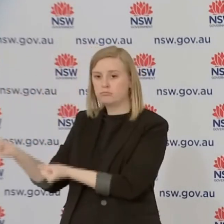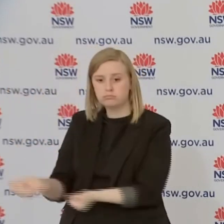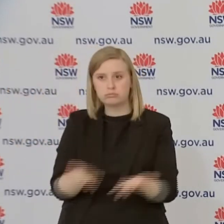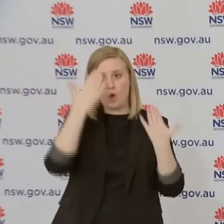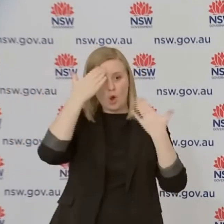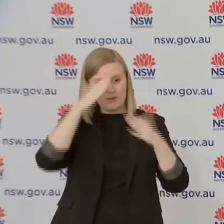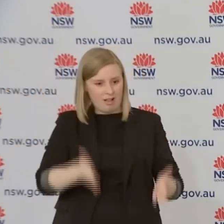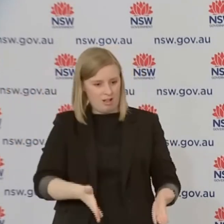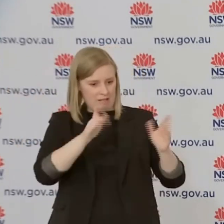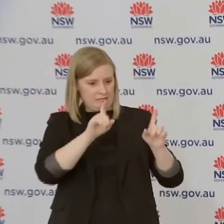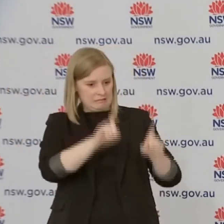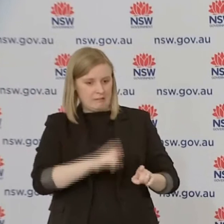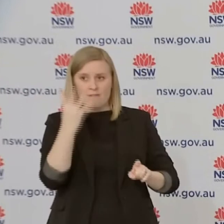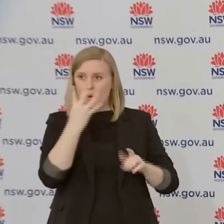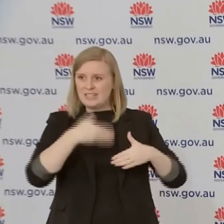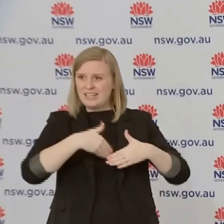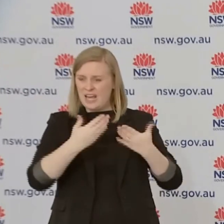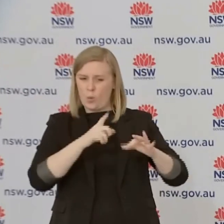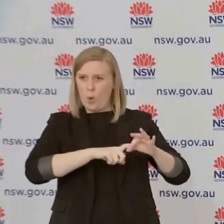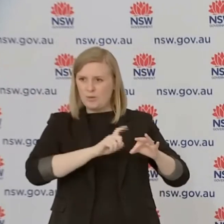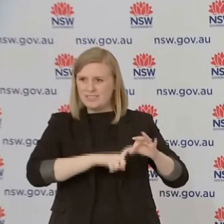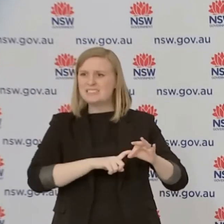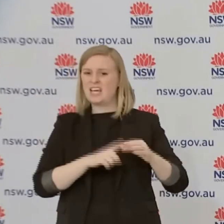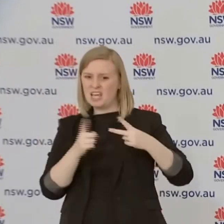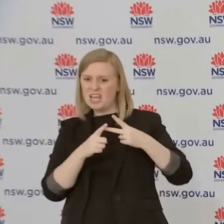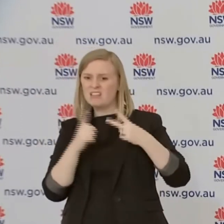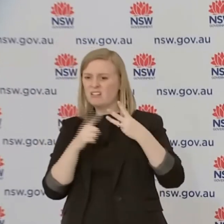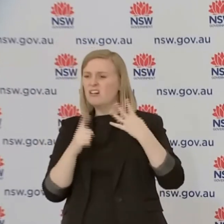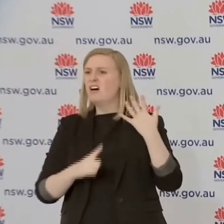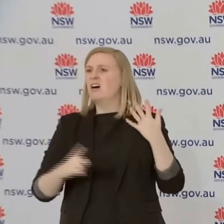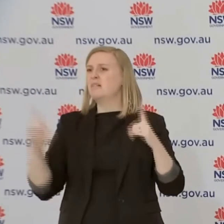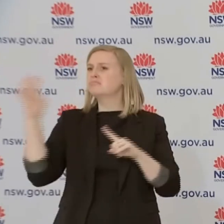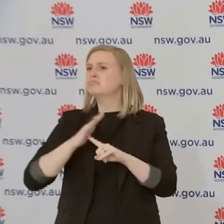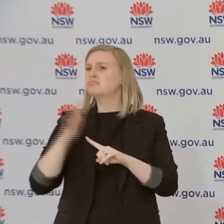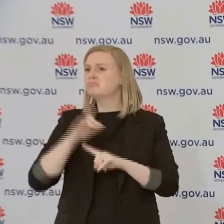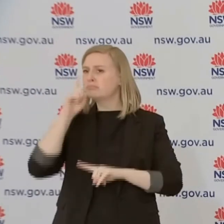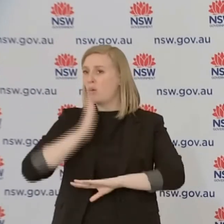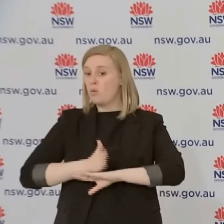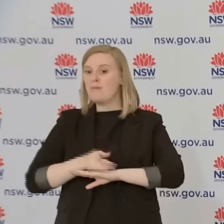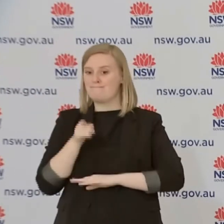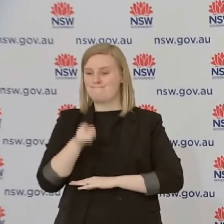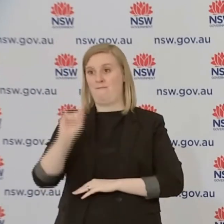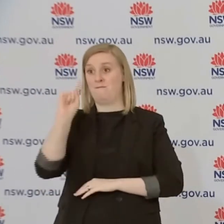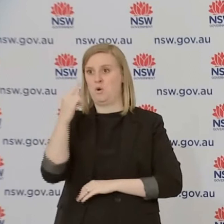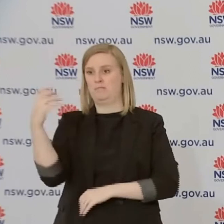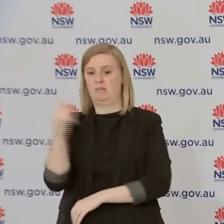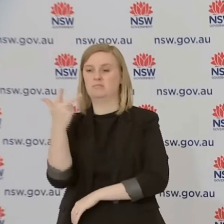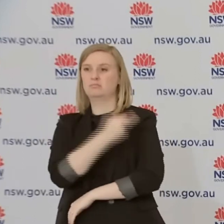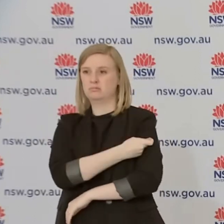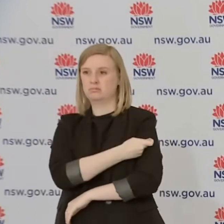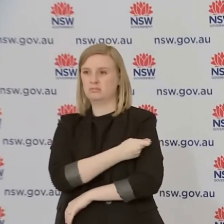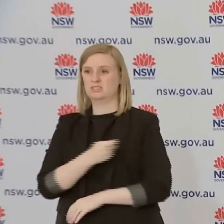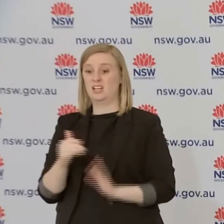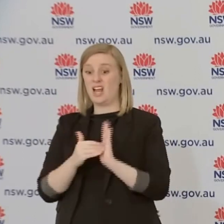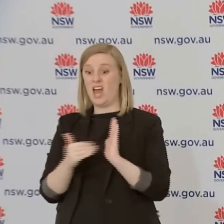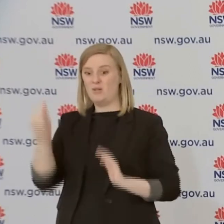the challenge has been that we don't have enough Pfizer vaccine, but what we do know is we now have much